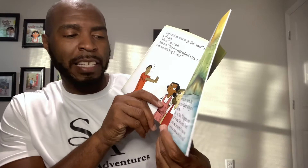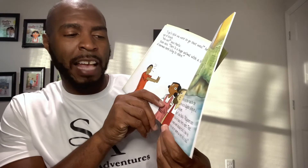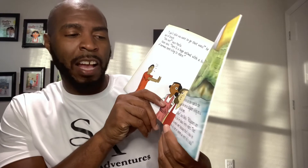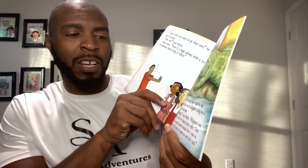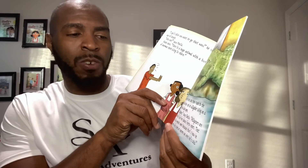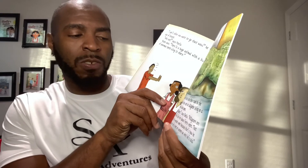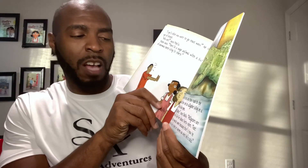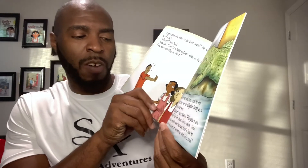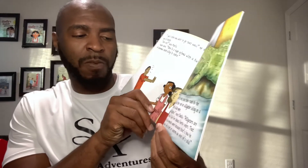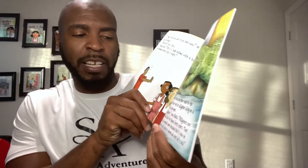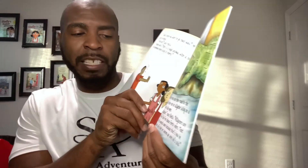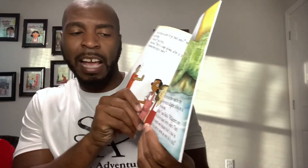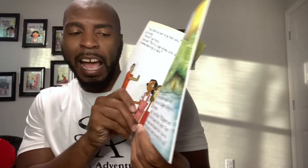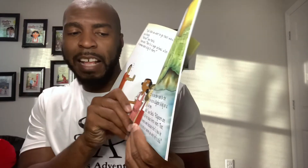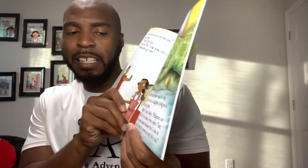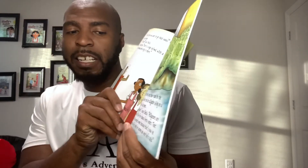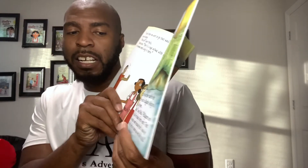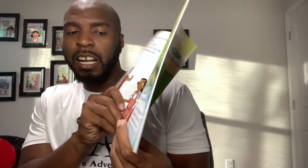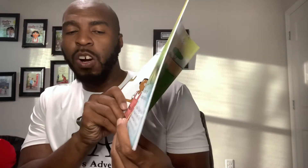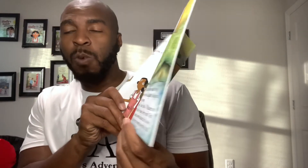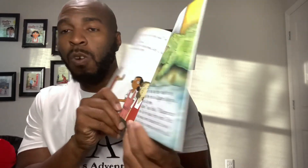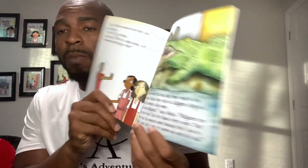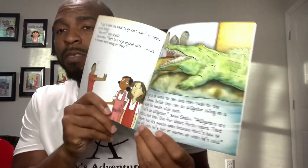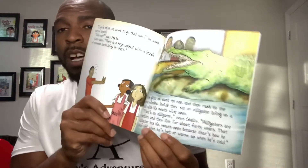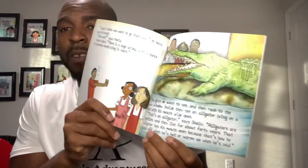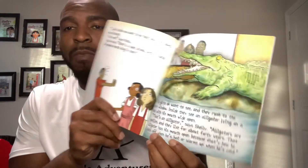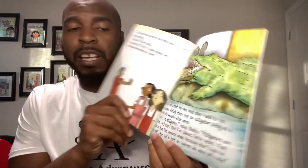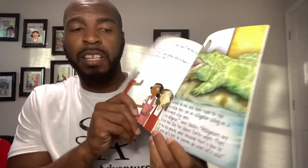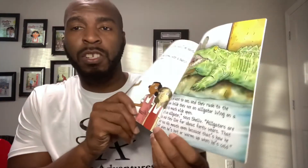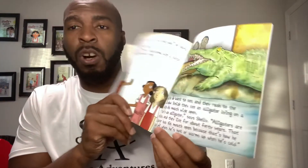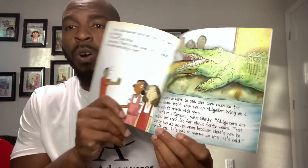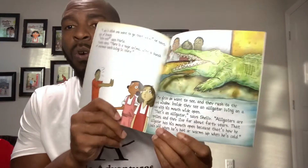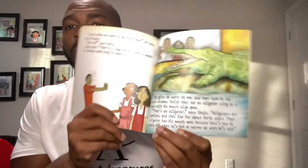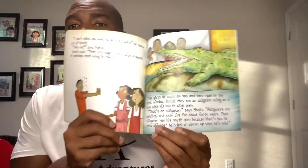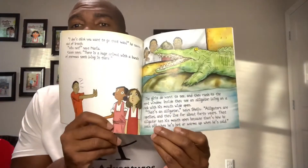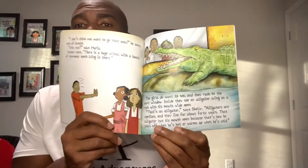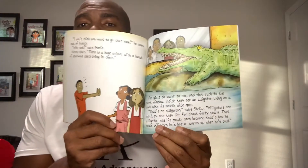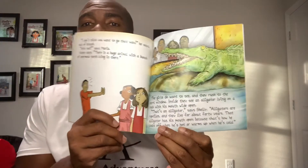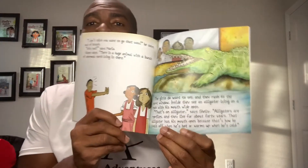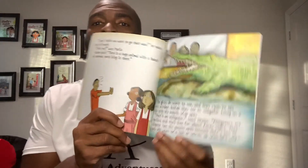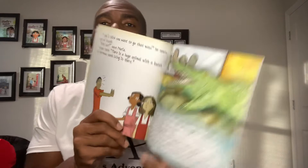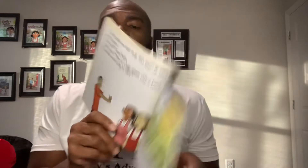he cools off when he's hot or warms up when he's cold."